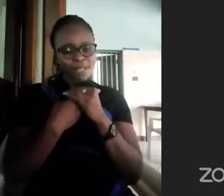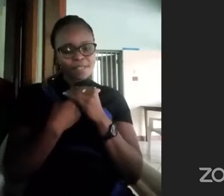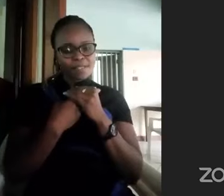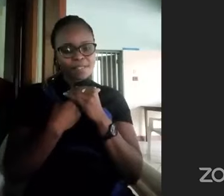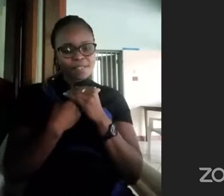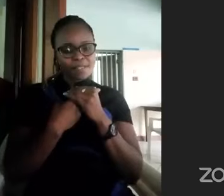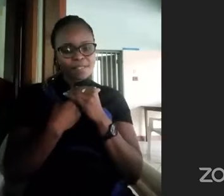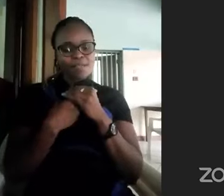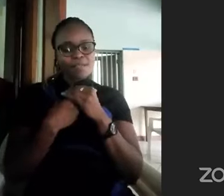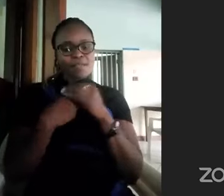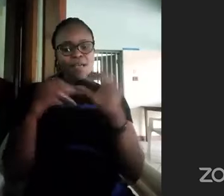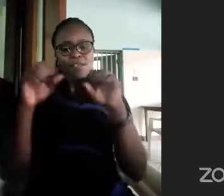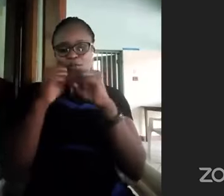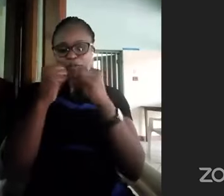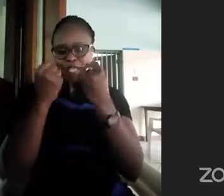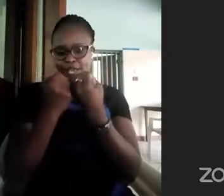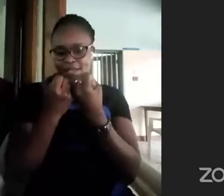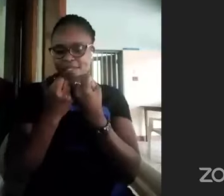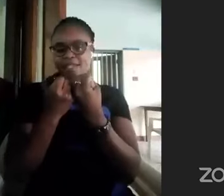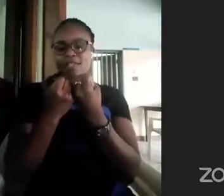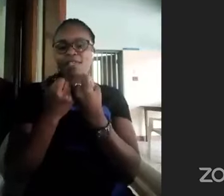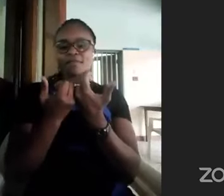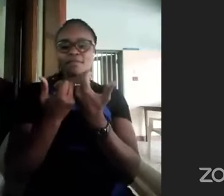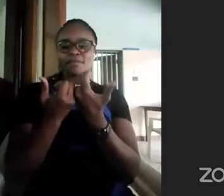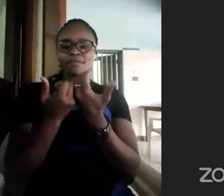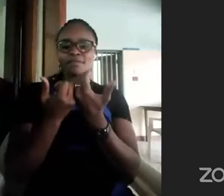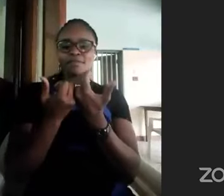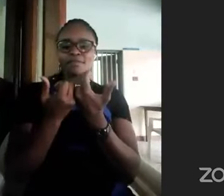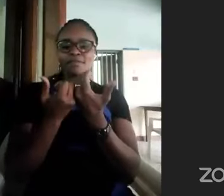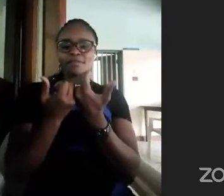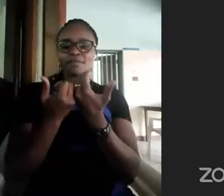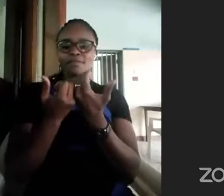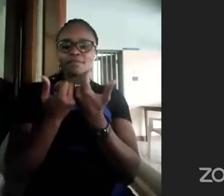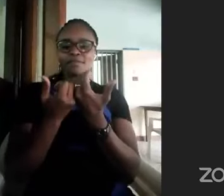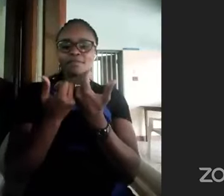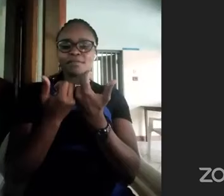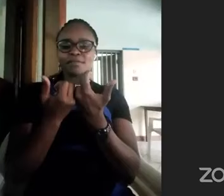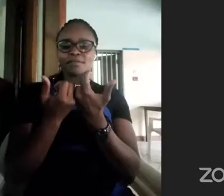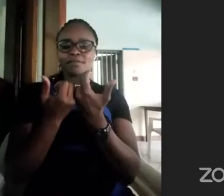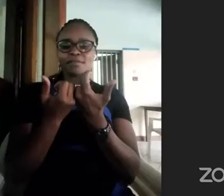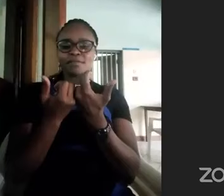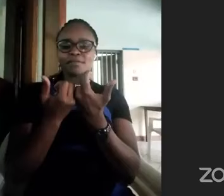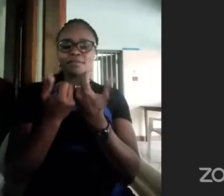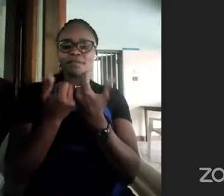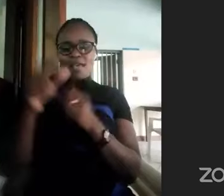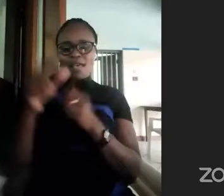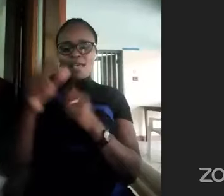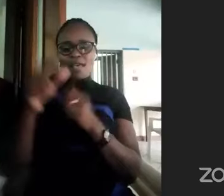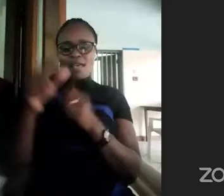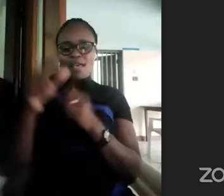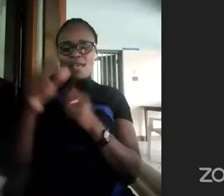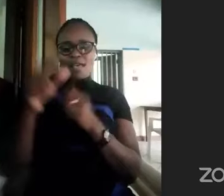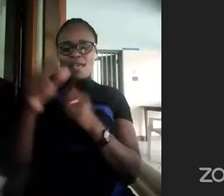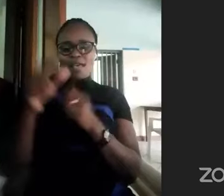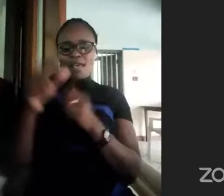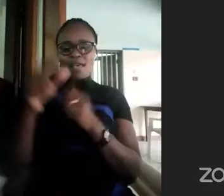when it comes to ensuring that our women and girls with disabilities access sexual reproductive health and rights services effectively. So